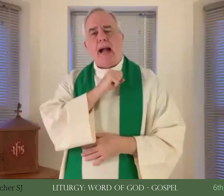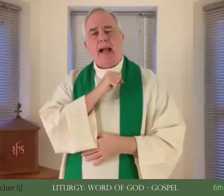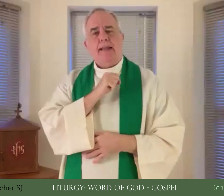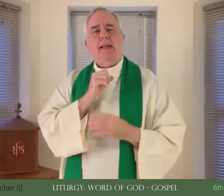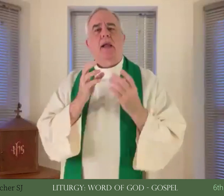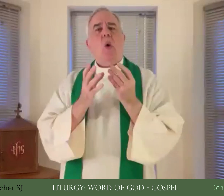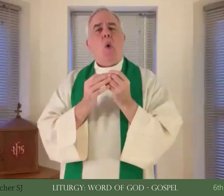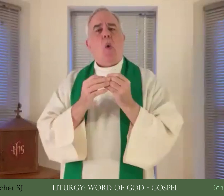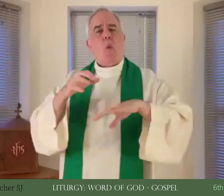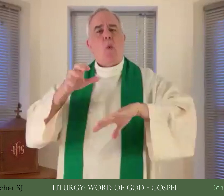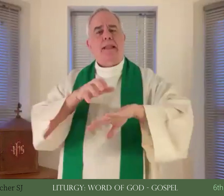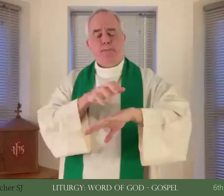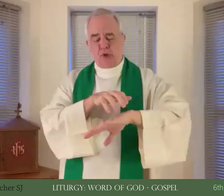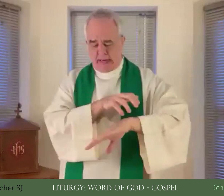Man with leprosy